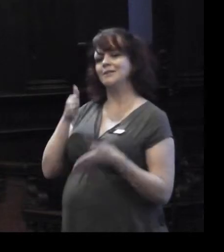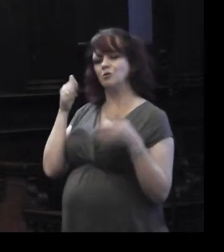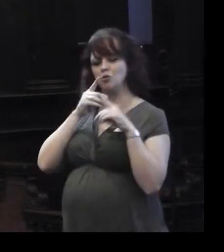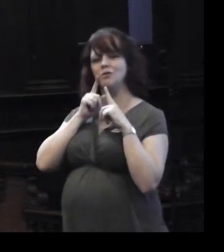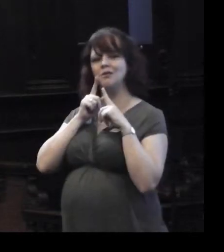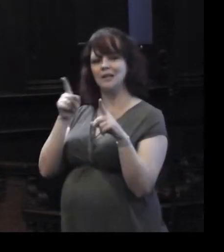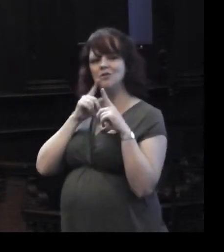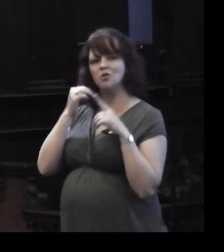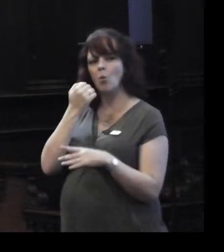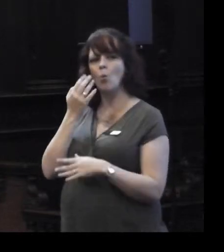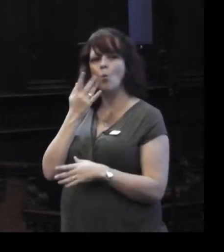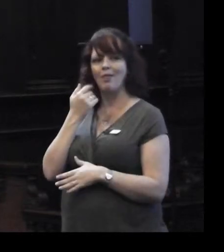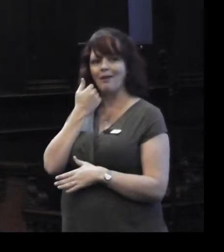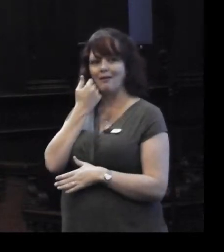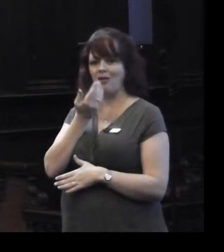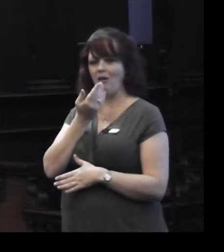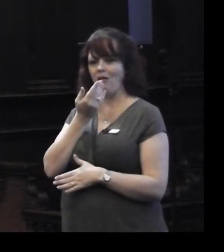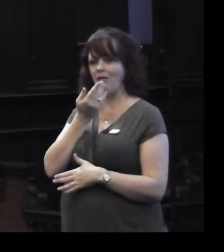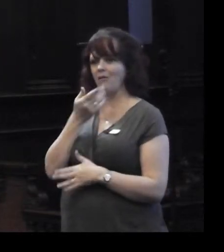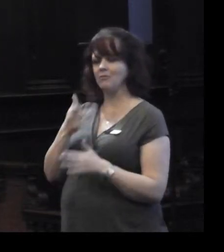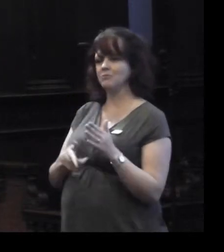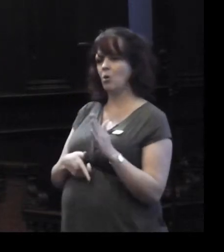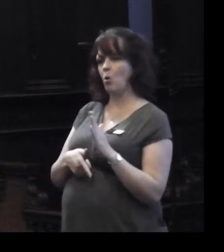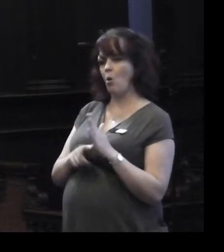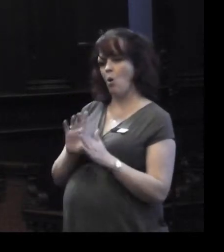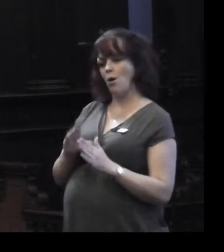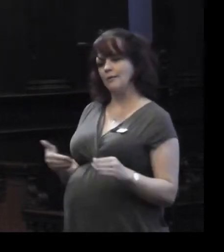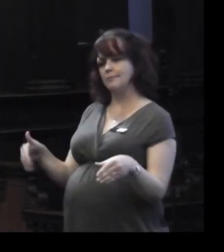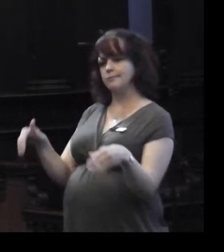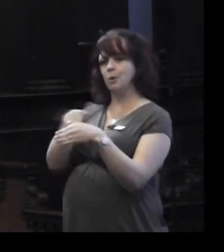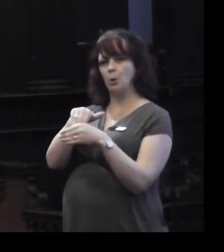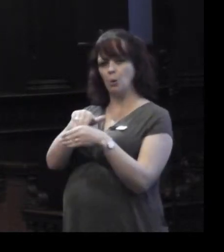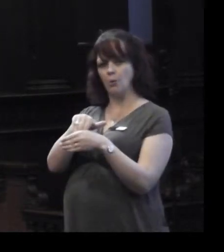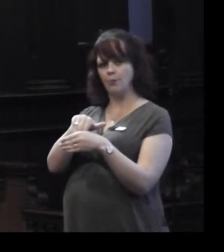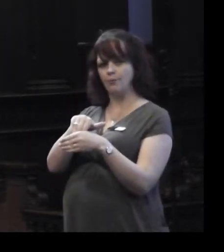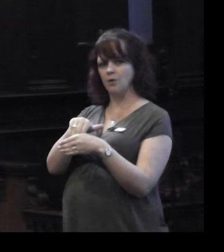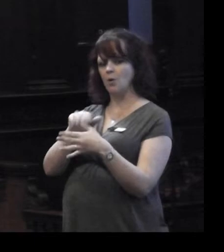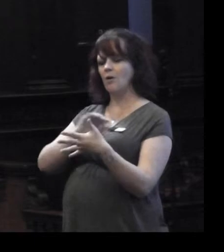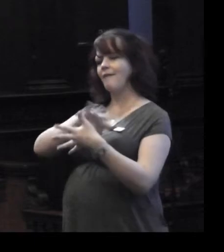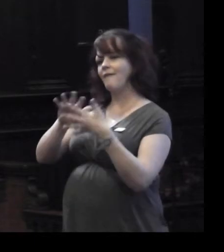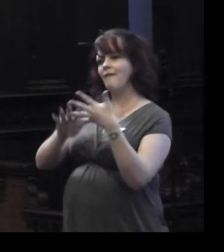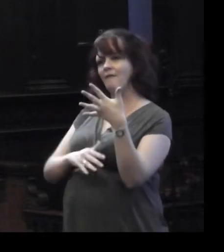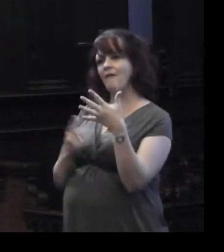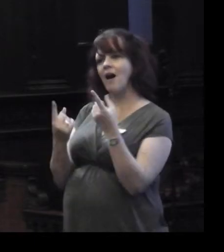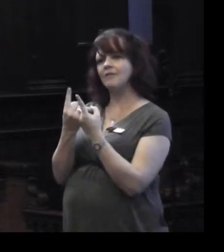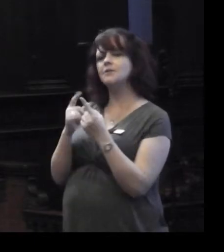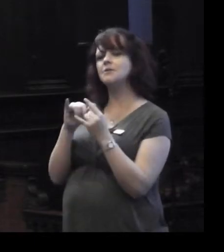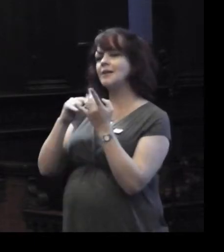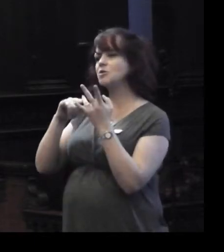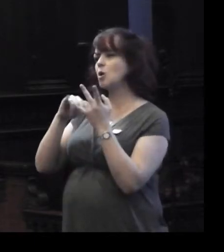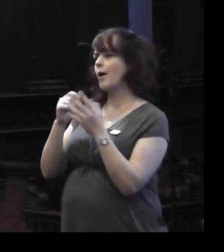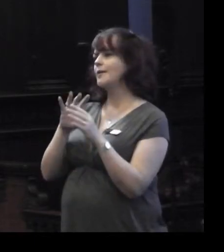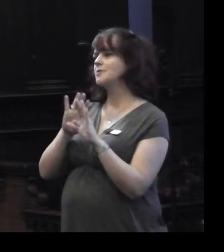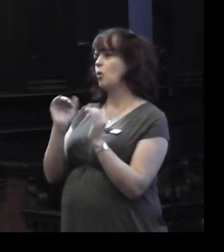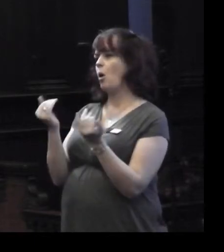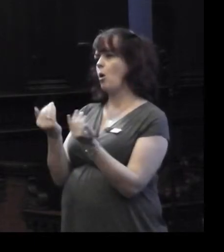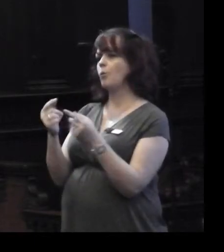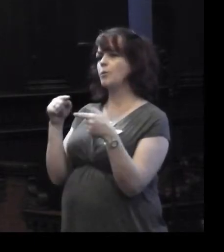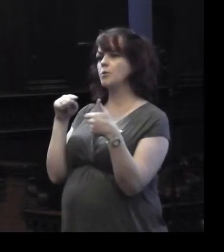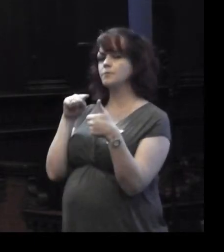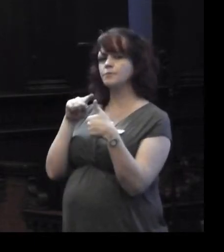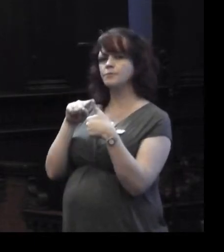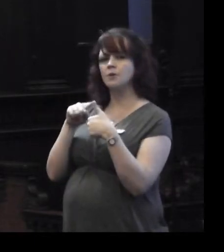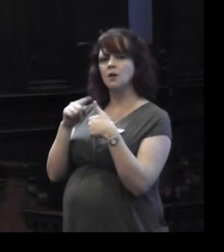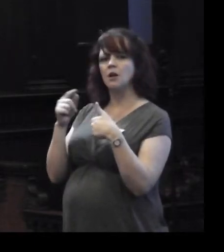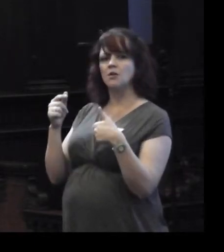At SOS Global, we work on a 5-tiered approach. We deliver input from experts, victims and